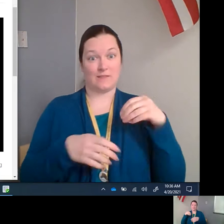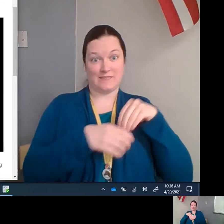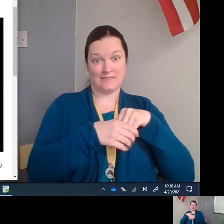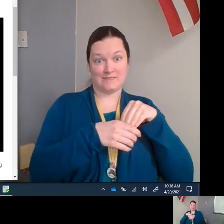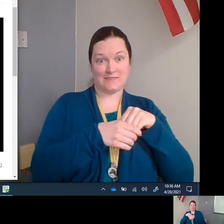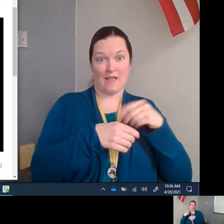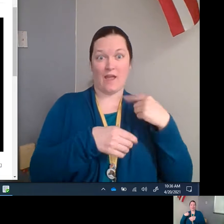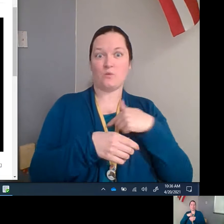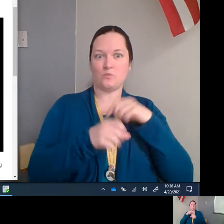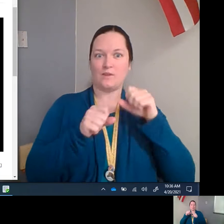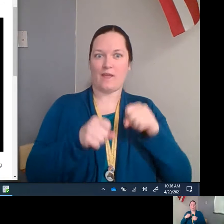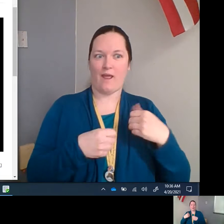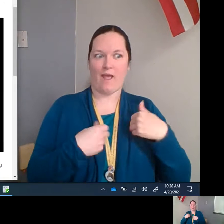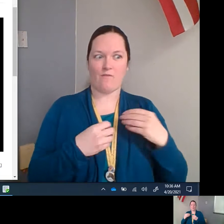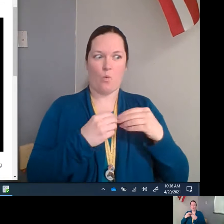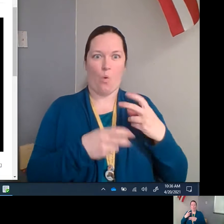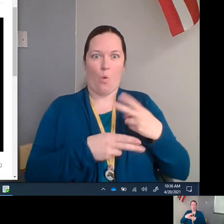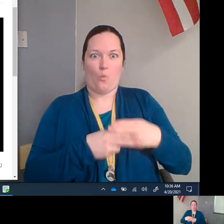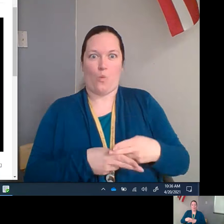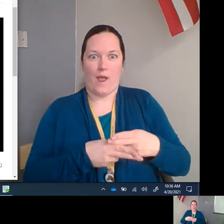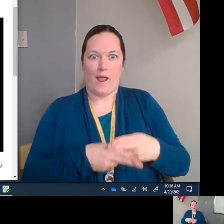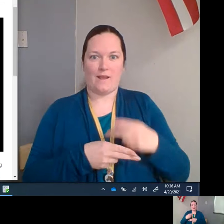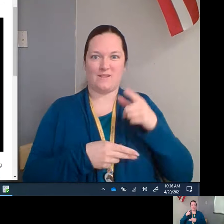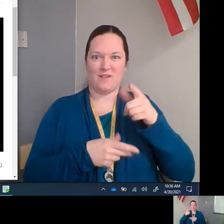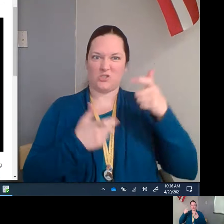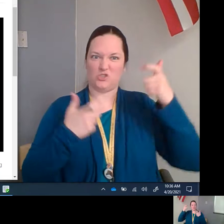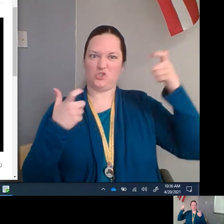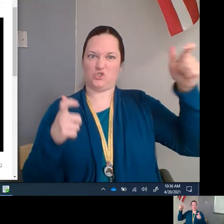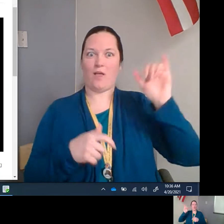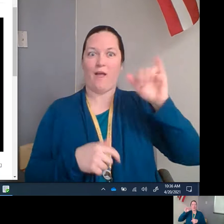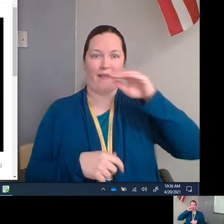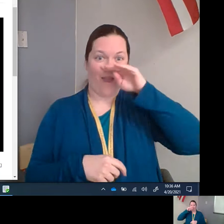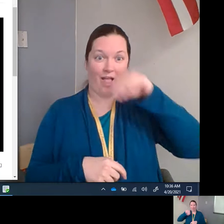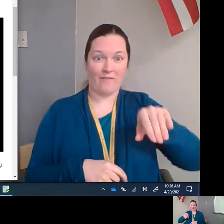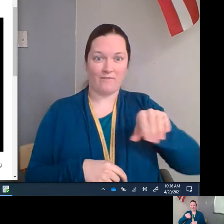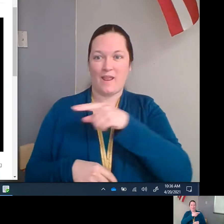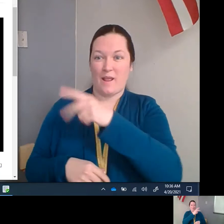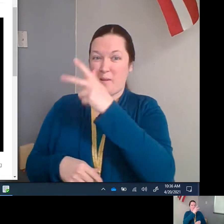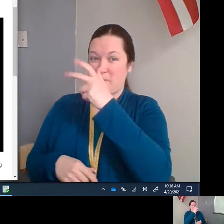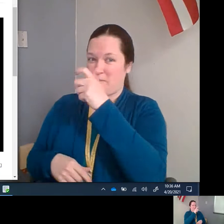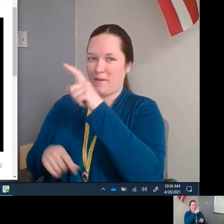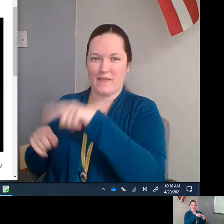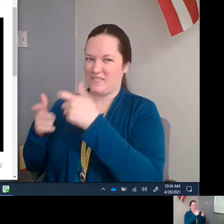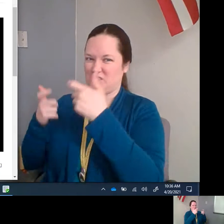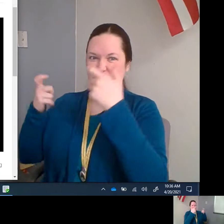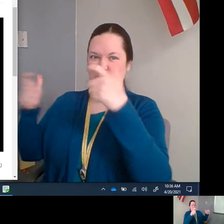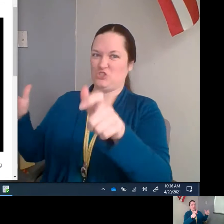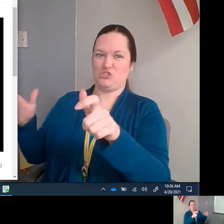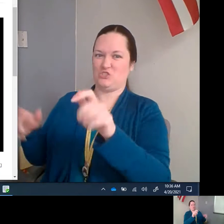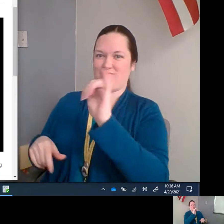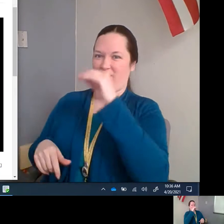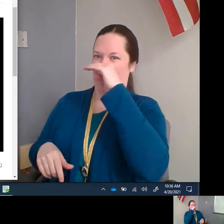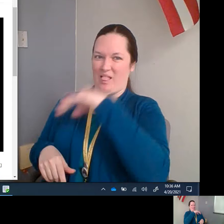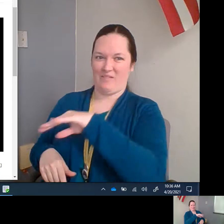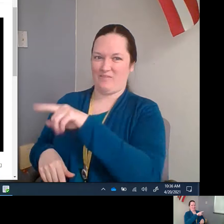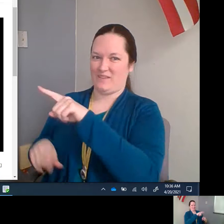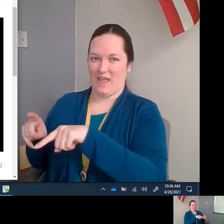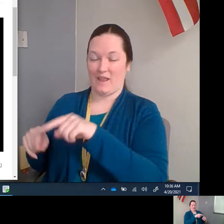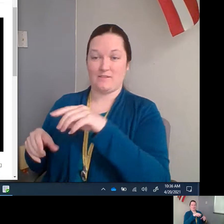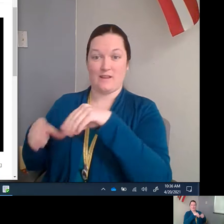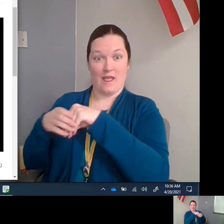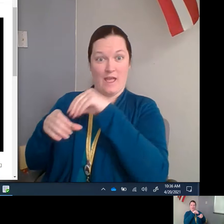very big, and we're never going to have insects the size of a elephant. And one of the bad things about having an exoskeleton